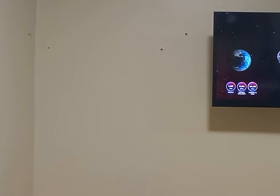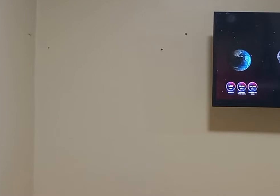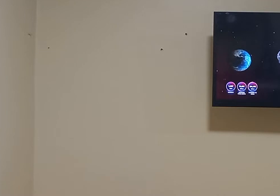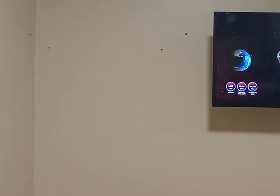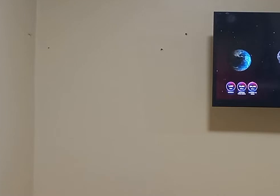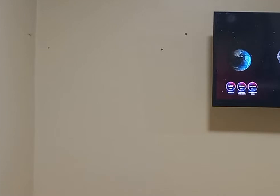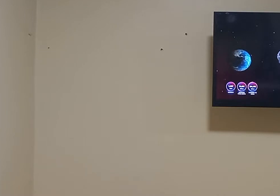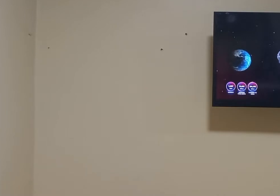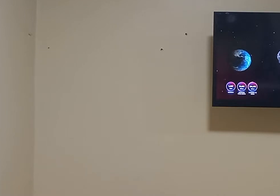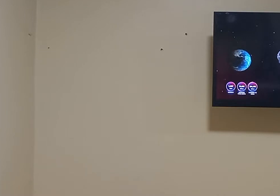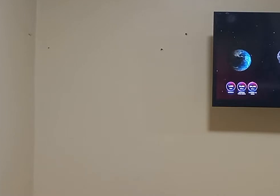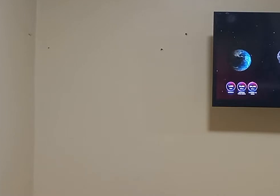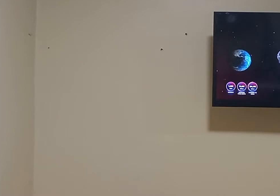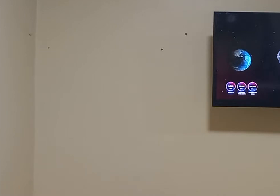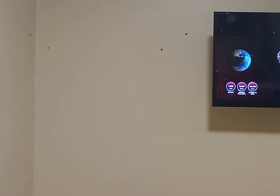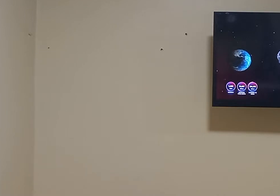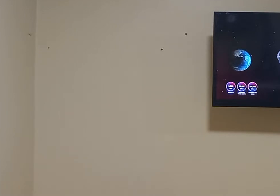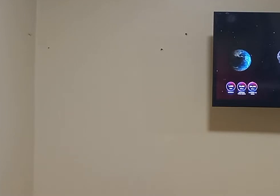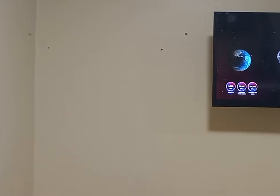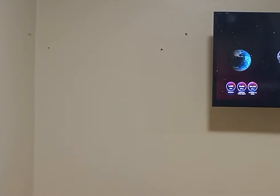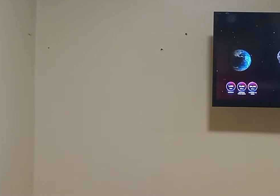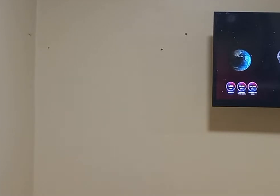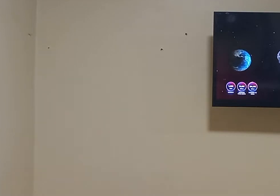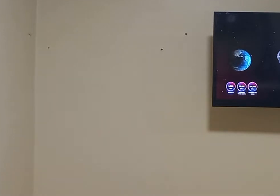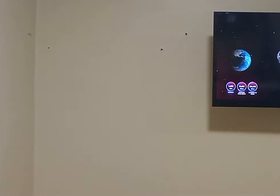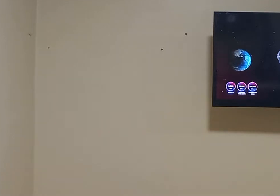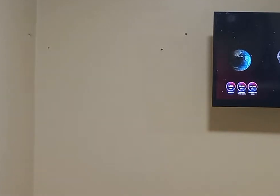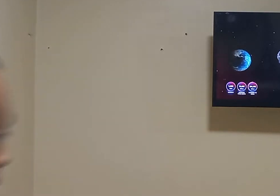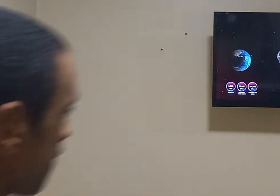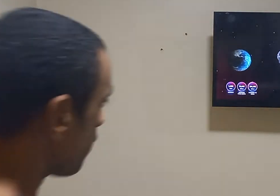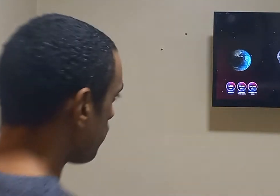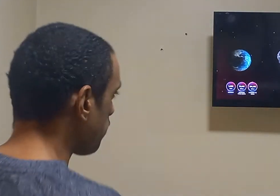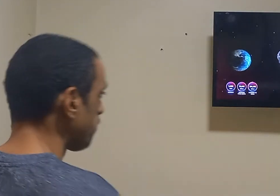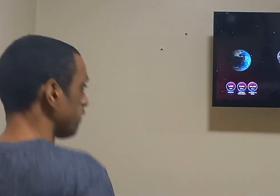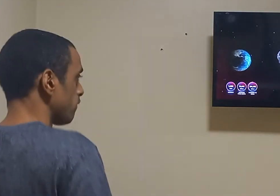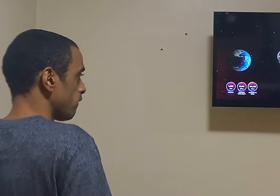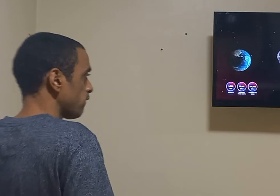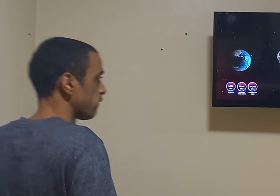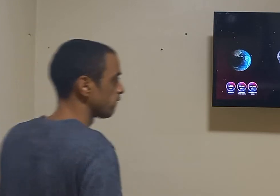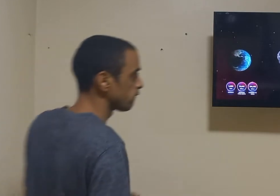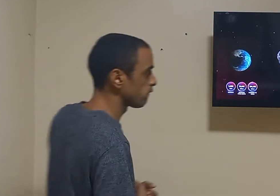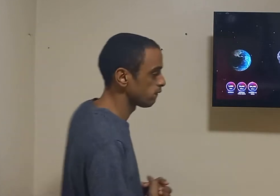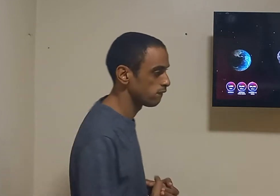60 nautical miles above the surface of the moon.